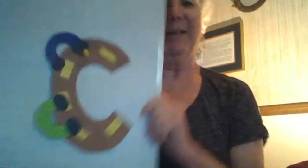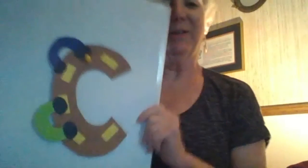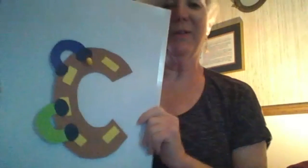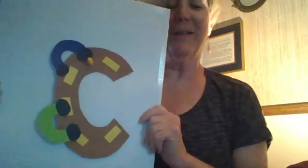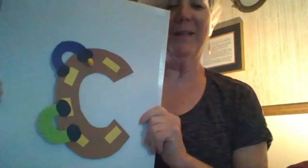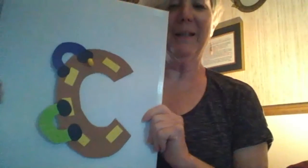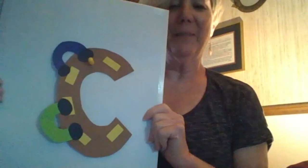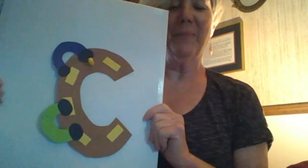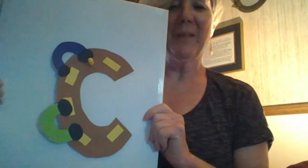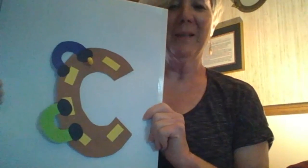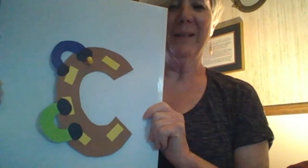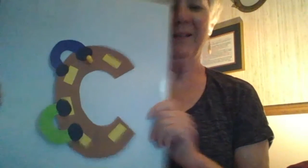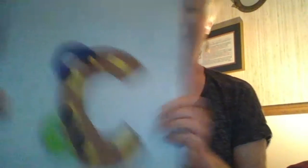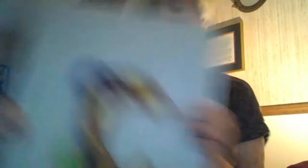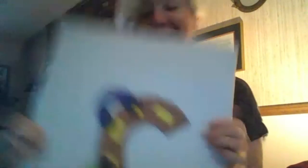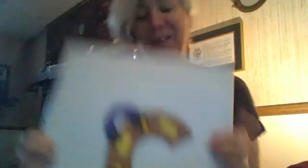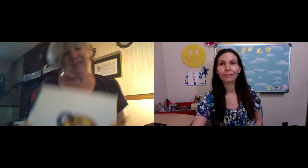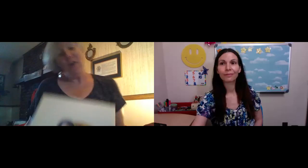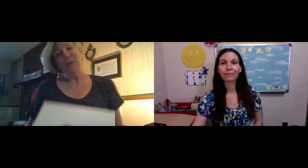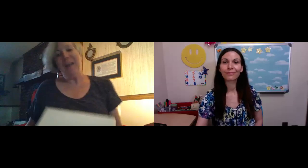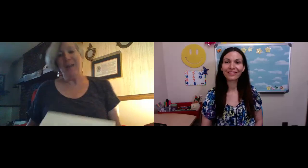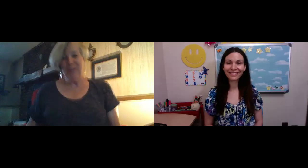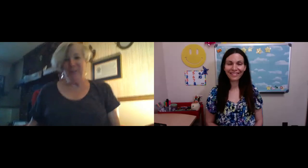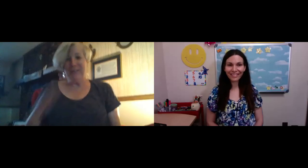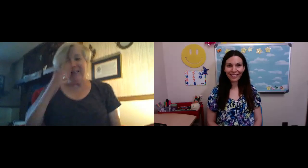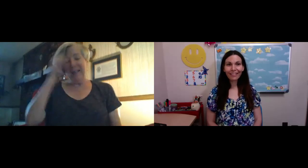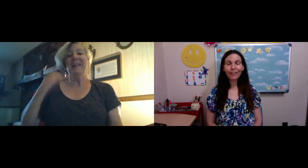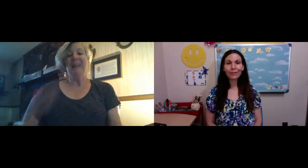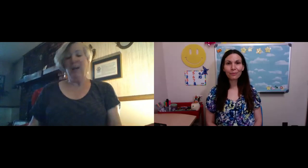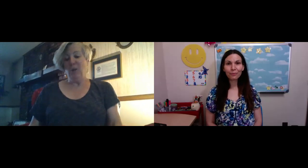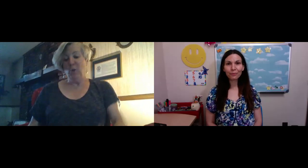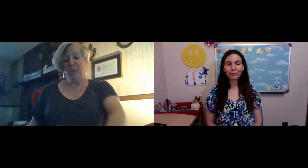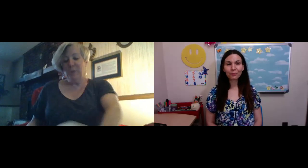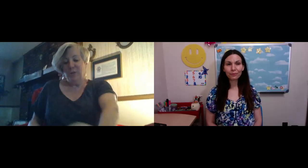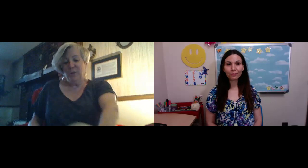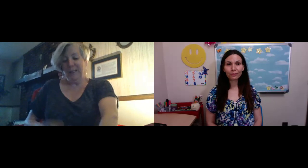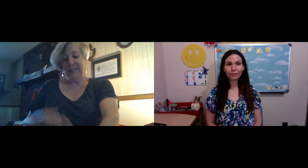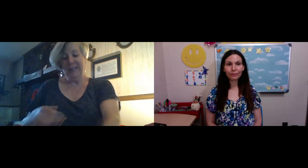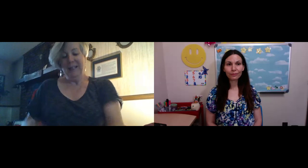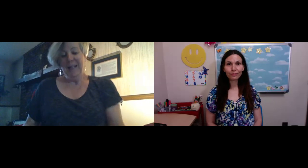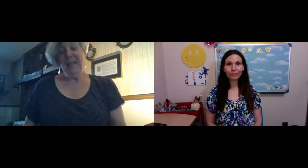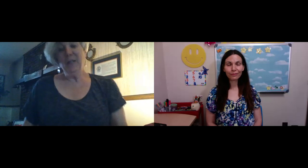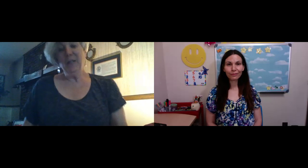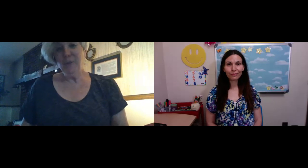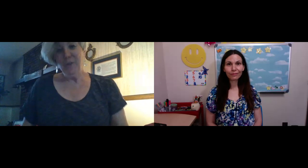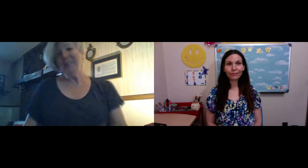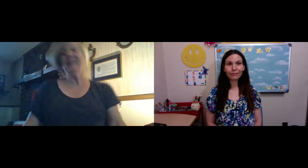our letter C. All right, so that's all we have for you today. I hope you enjoyed